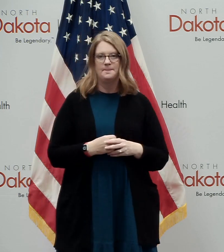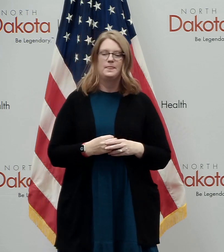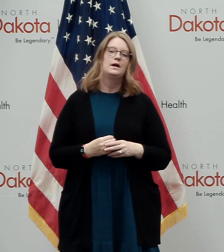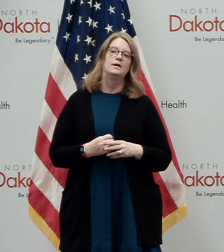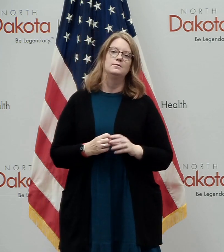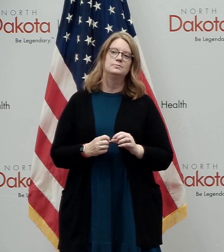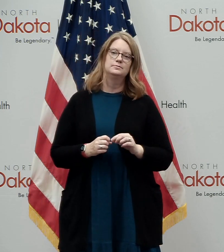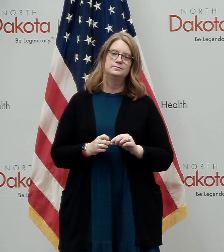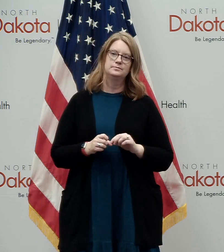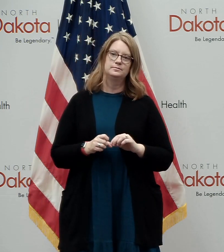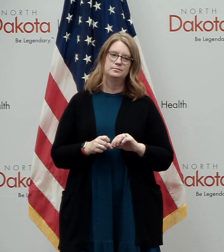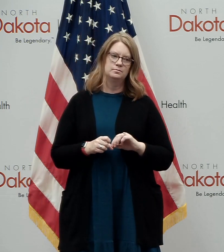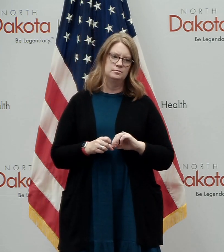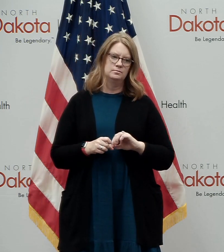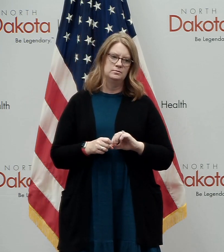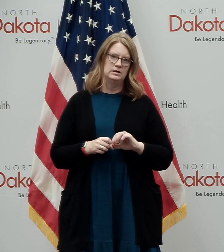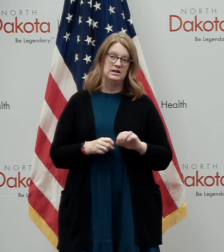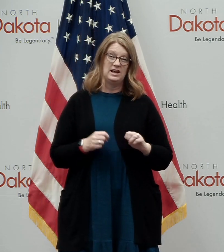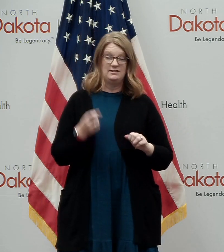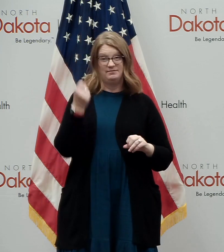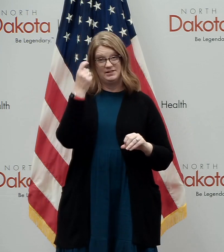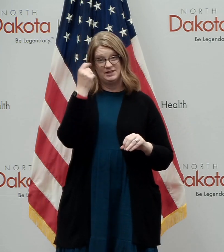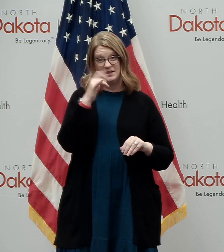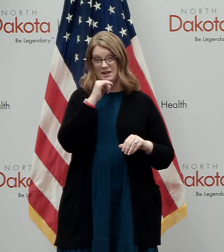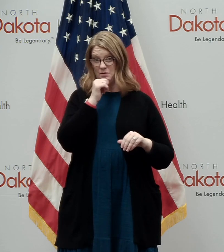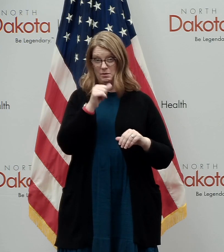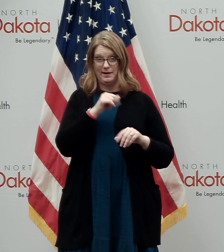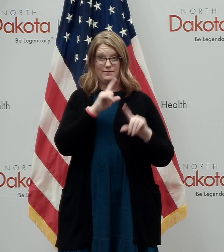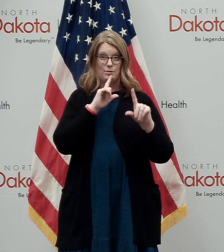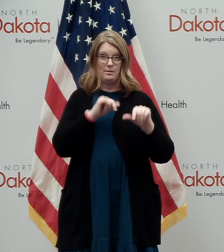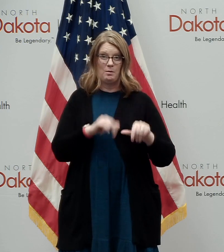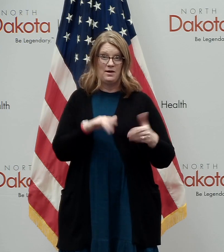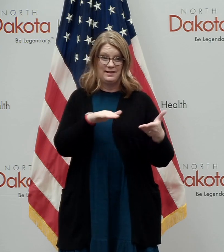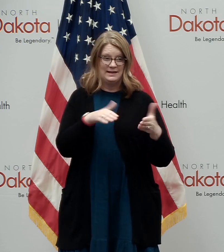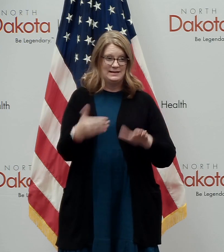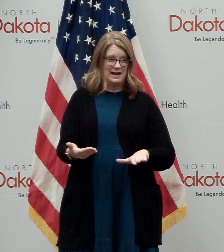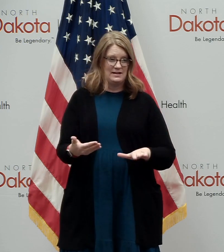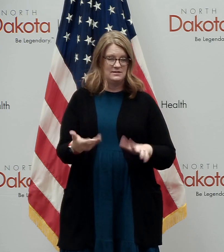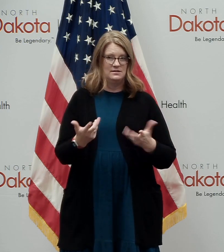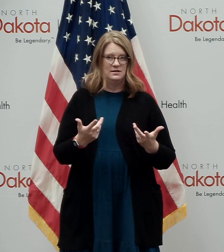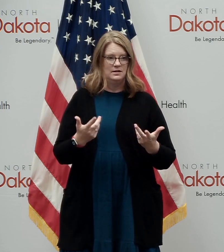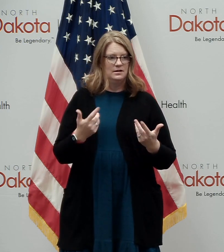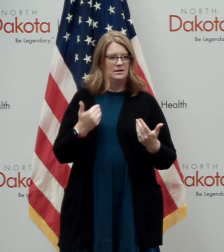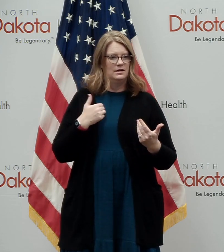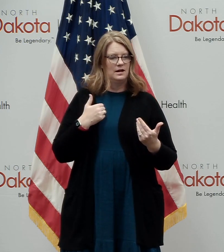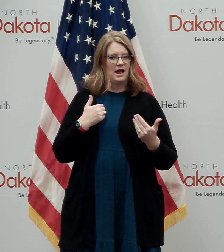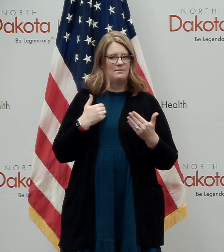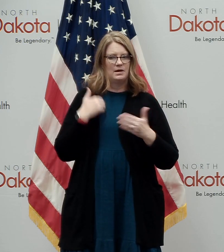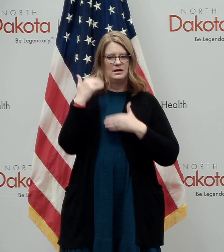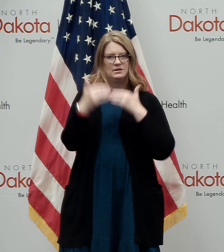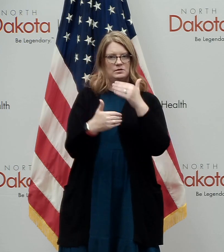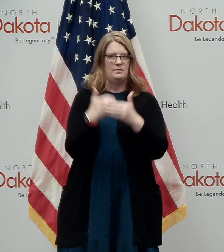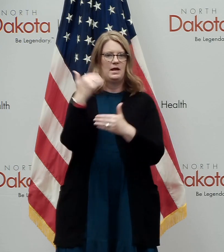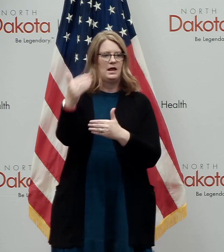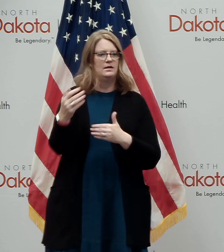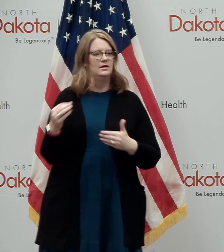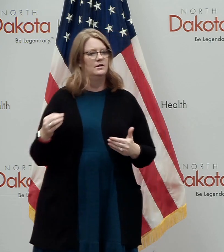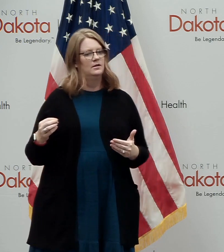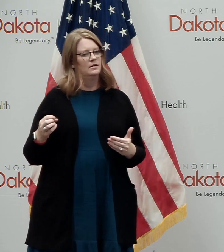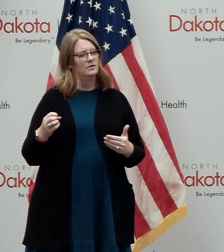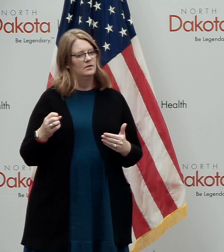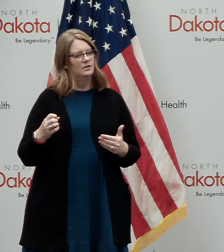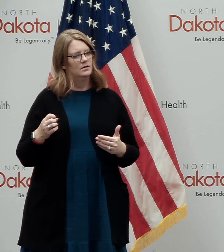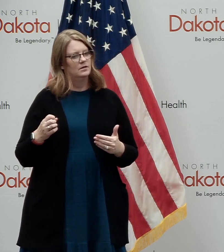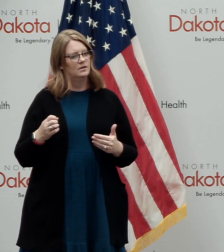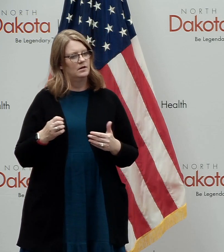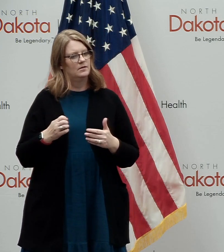reporting the deaths that we have. And again, I'm going to jump ahead to this on the thing before I go there. But since this ties